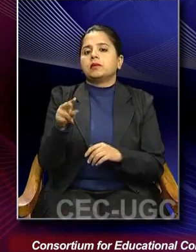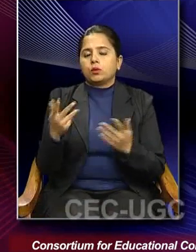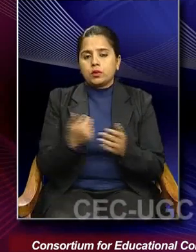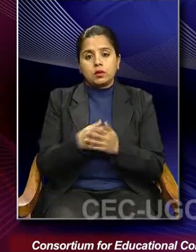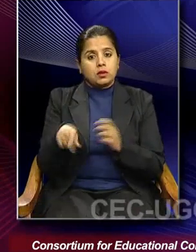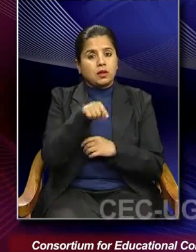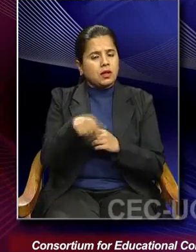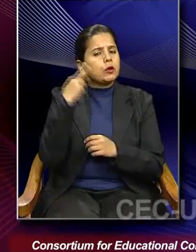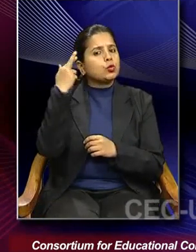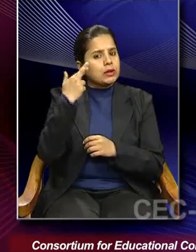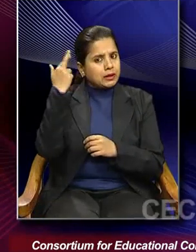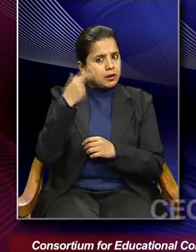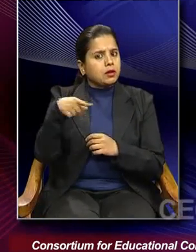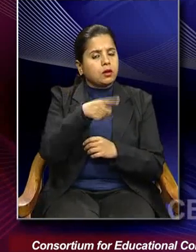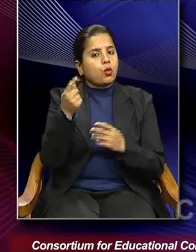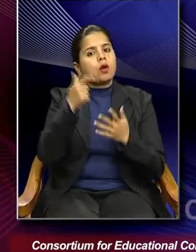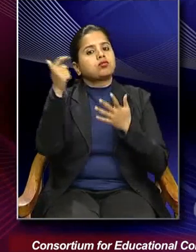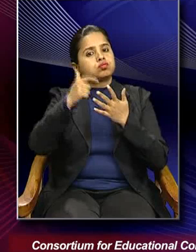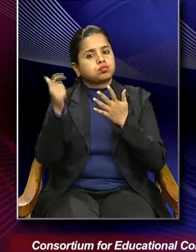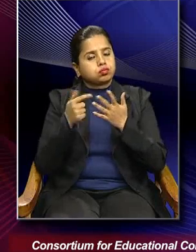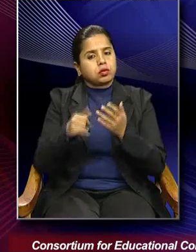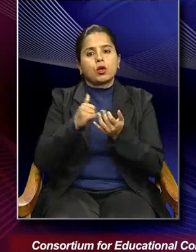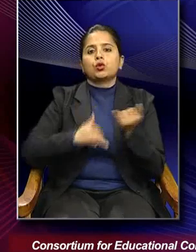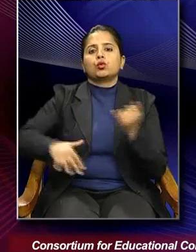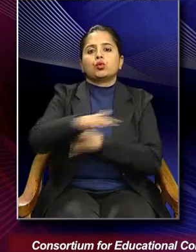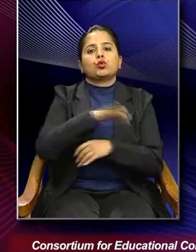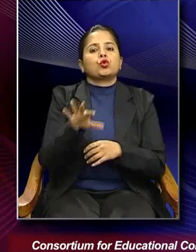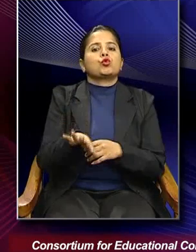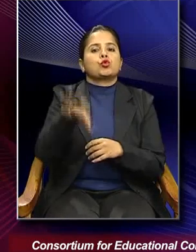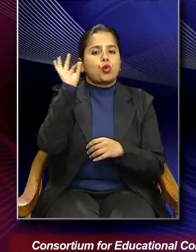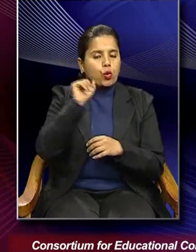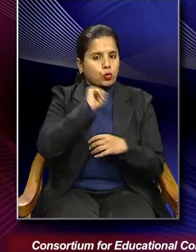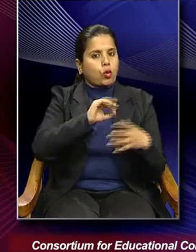is a reasonable characteristic of a social choice mechanism.